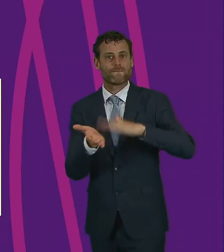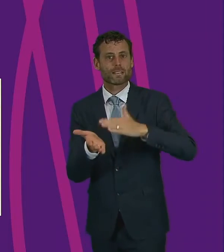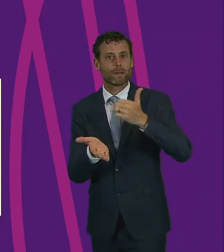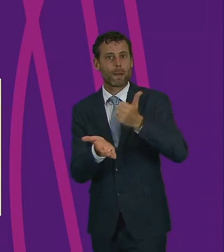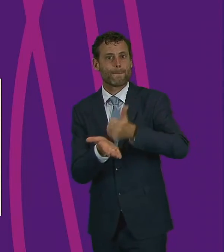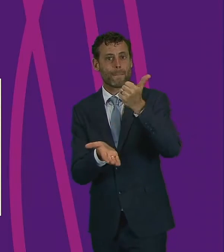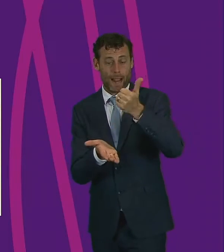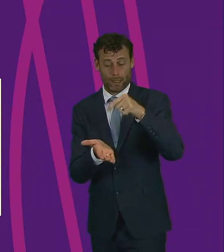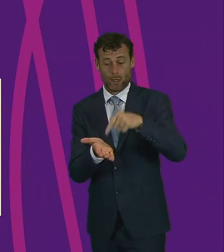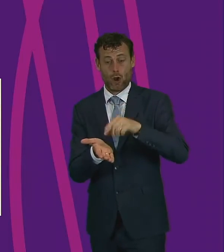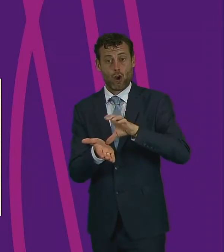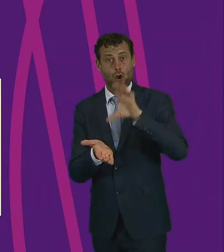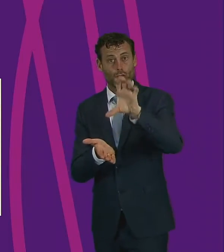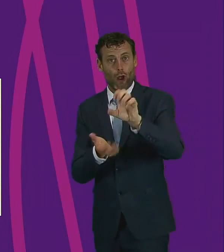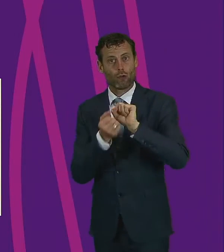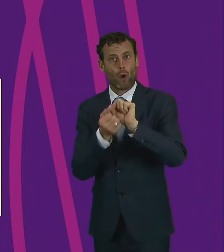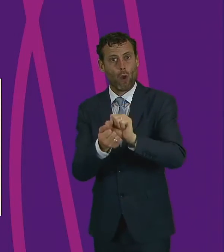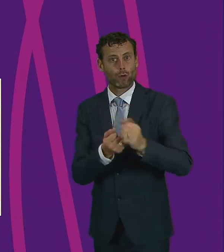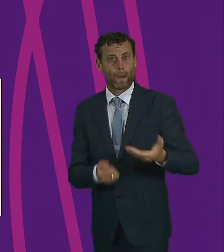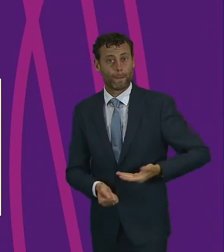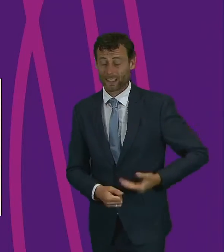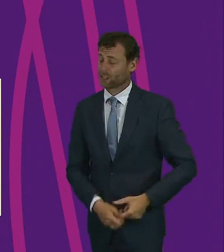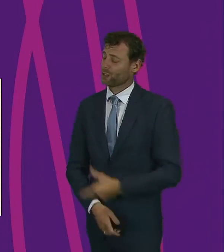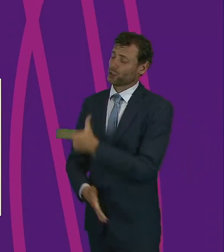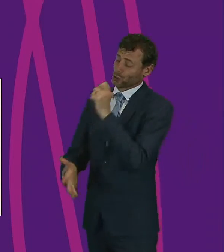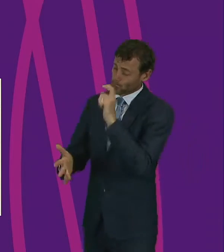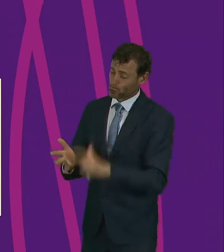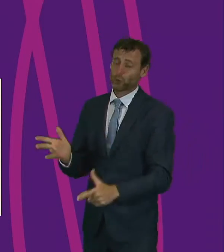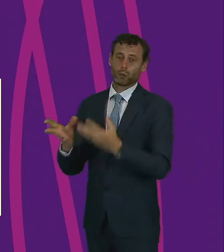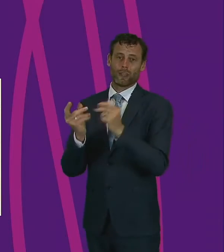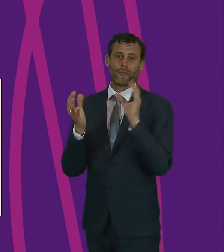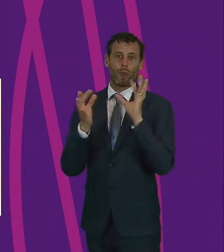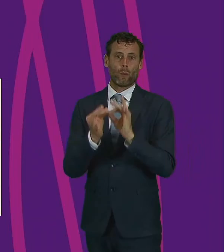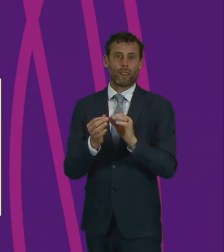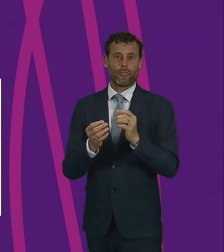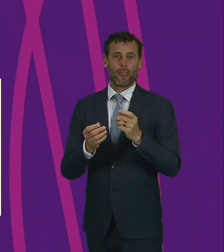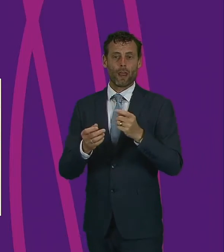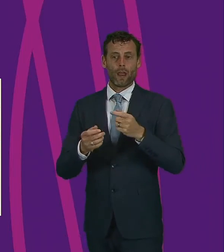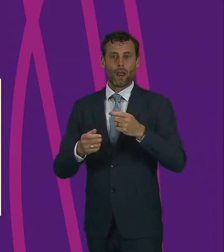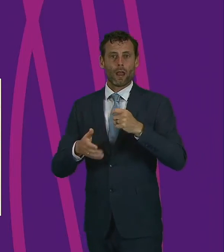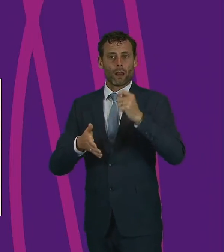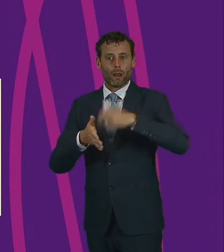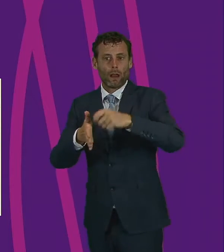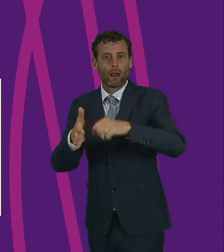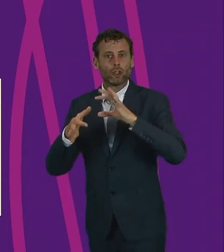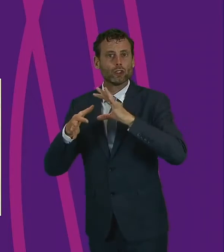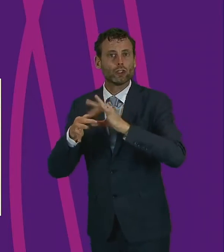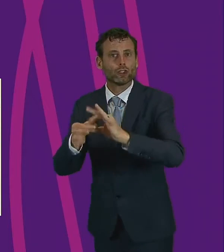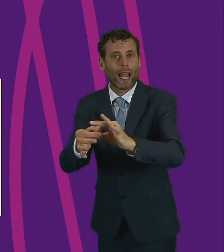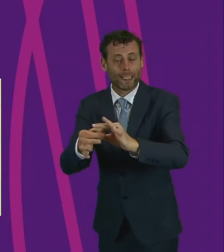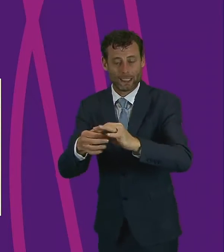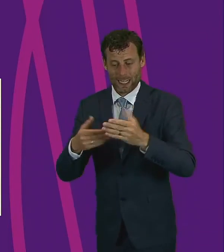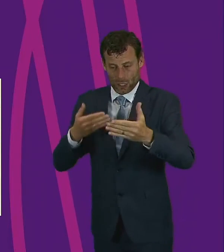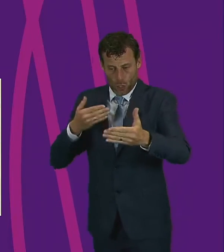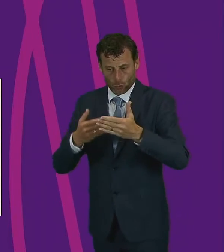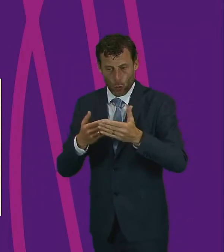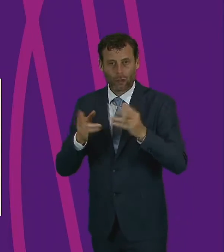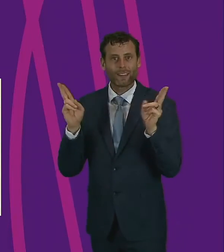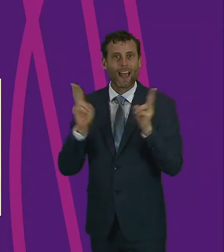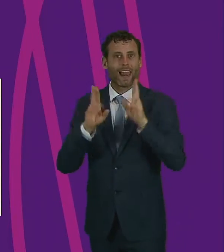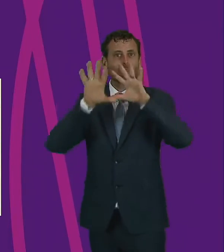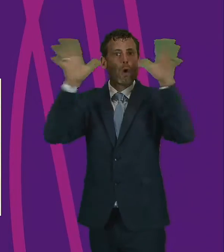to businesses? Fourthly, do something with the supply chain. Supply chains are now shorter, they're less global. The time to encourage